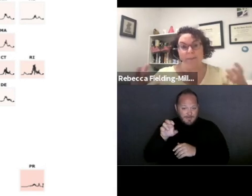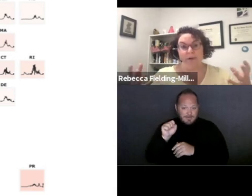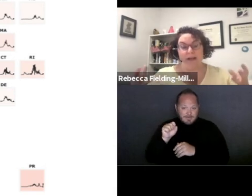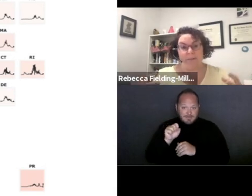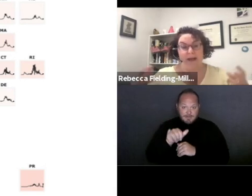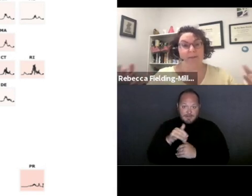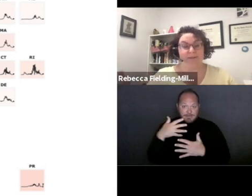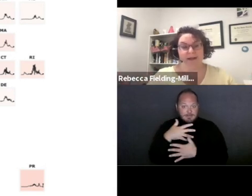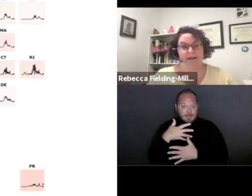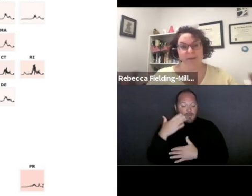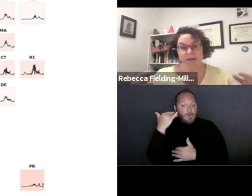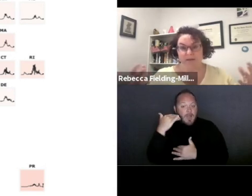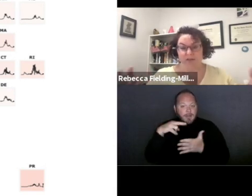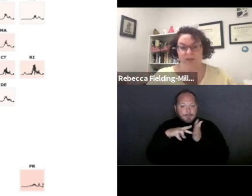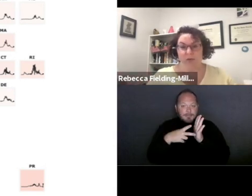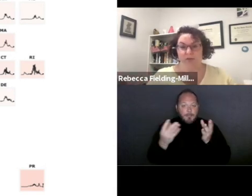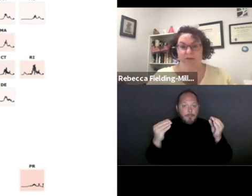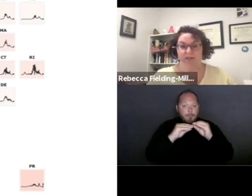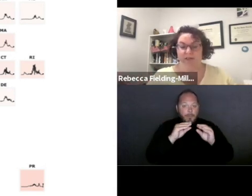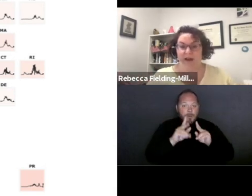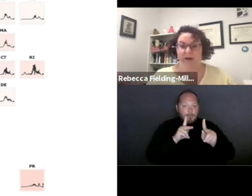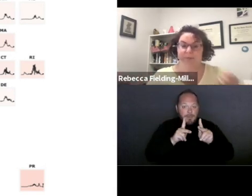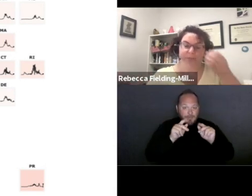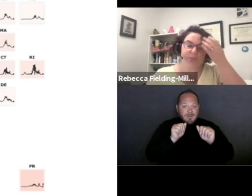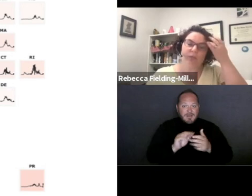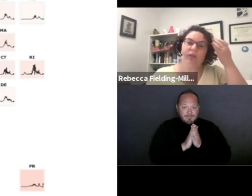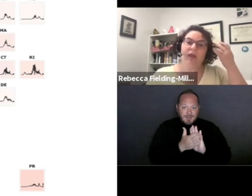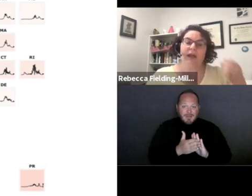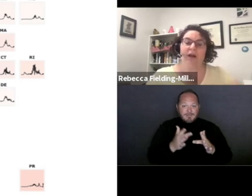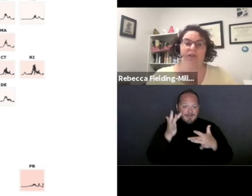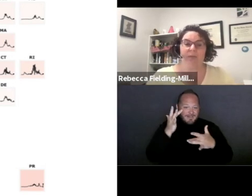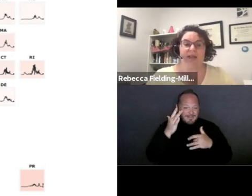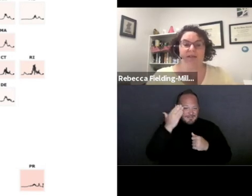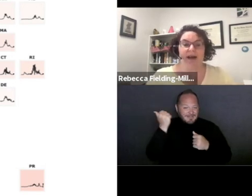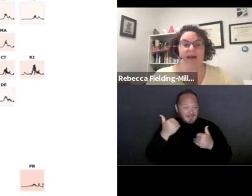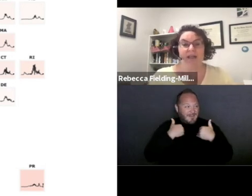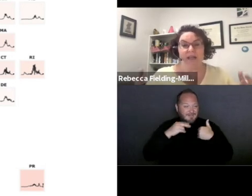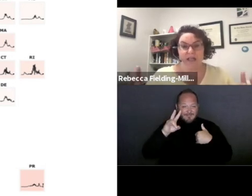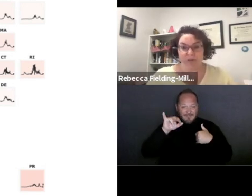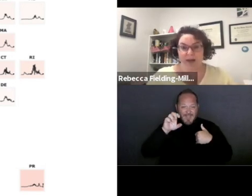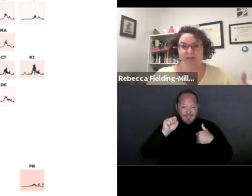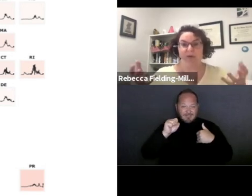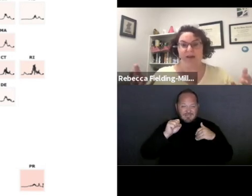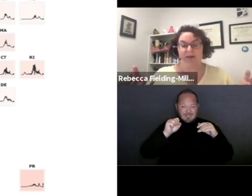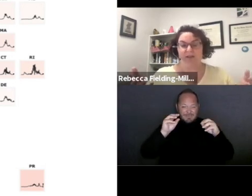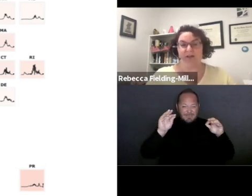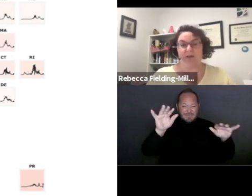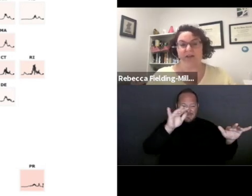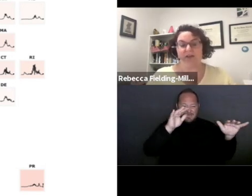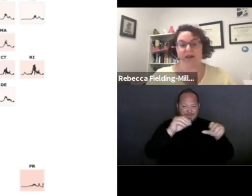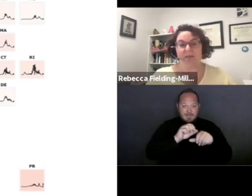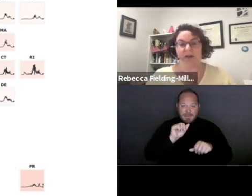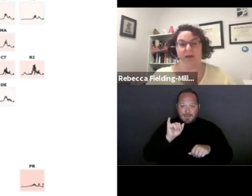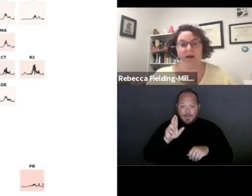more people can become infected because there's just more virus in the air. And it also means that if you have more virus in